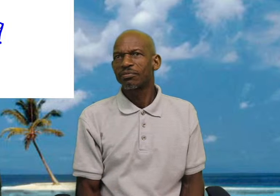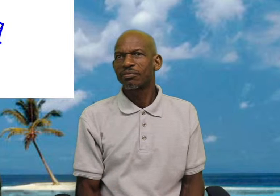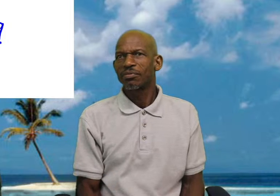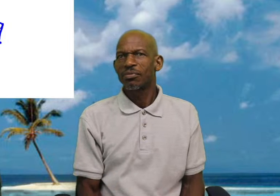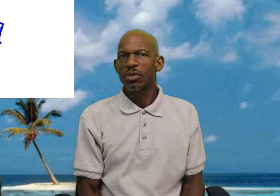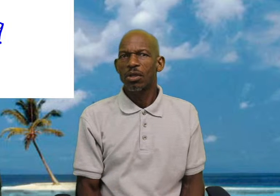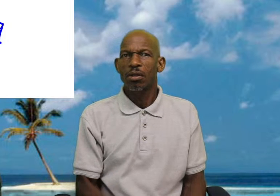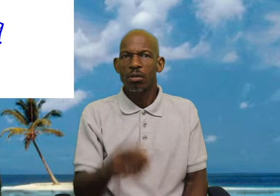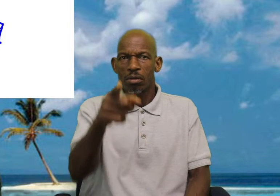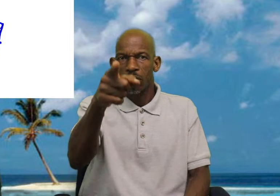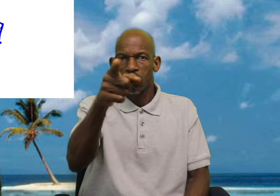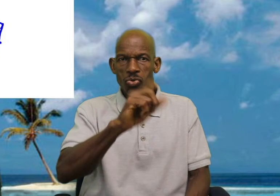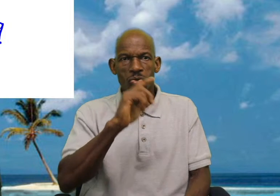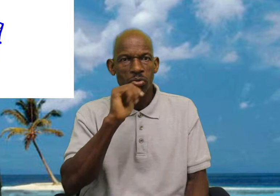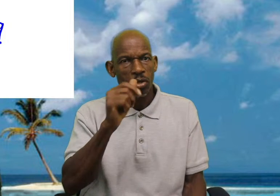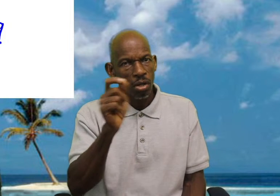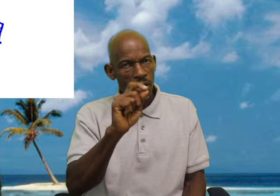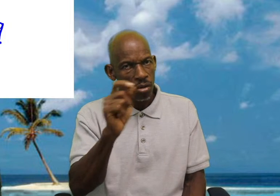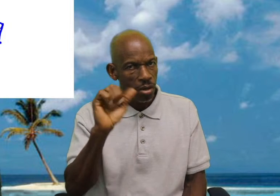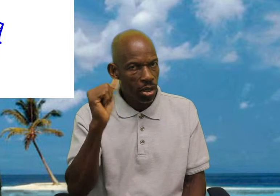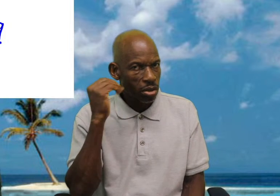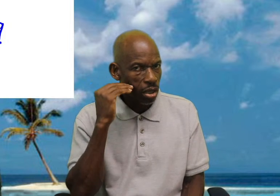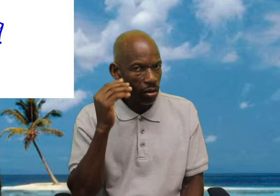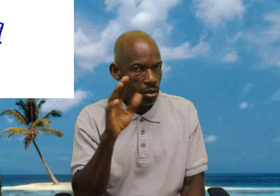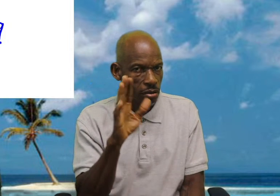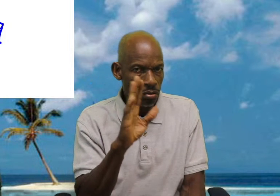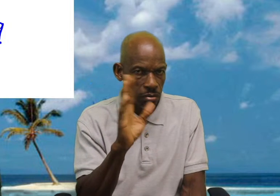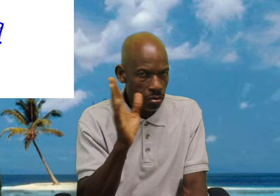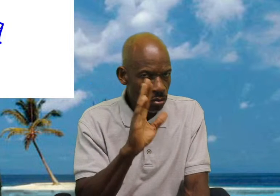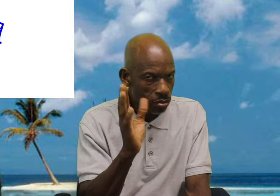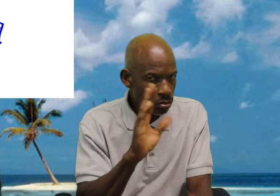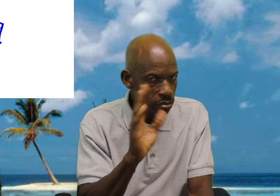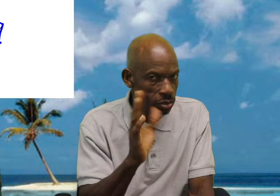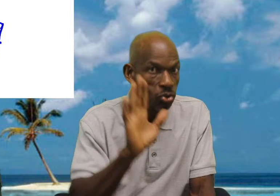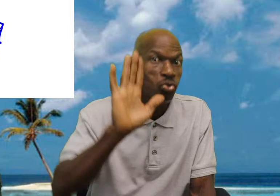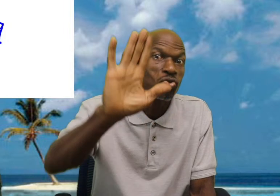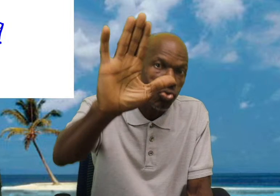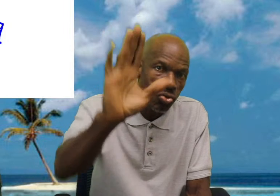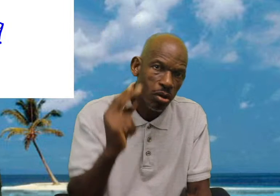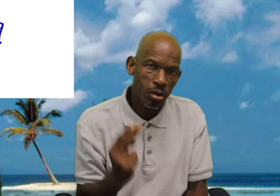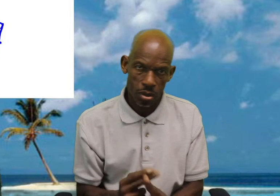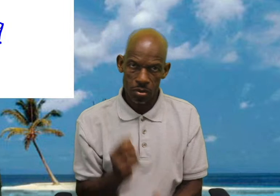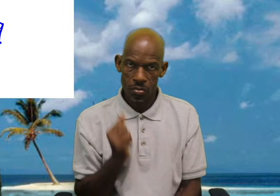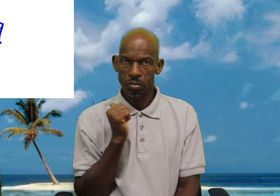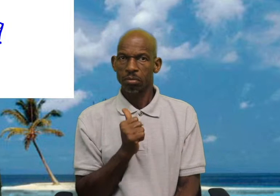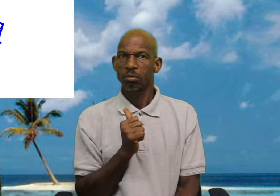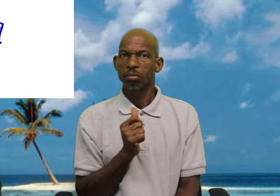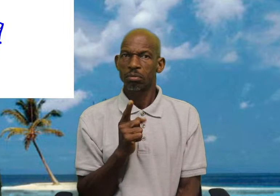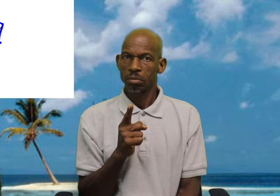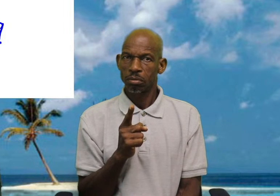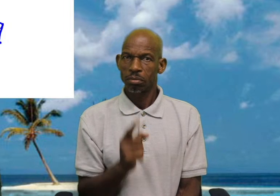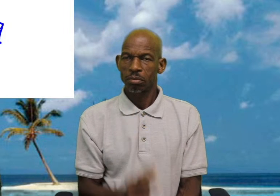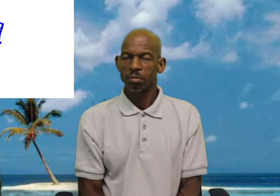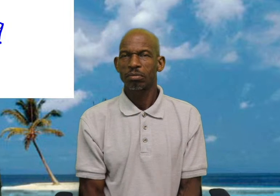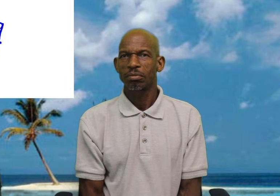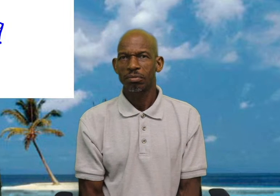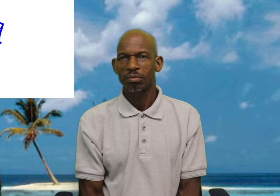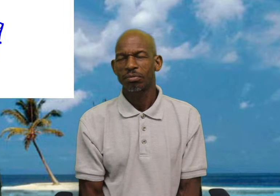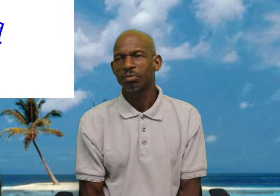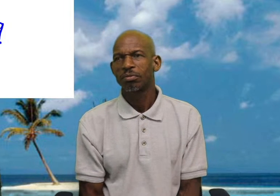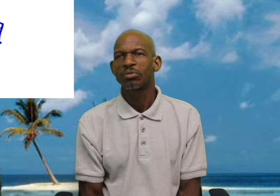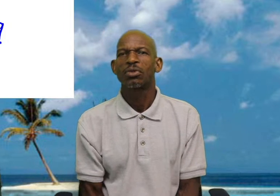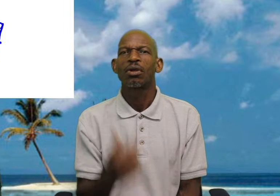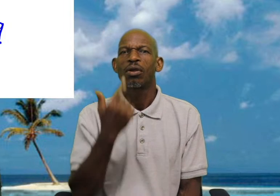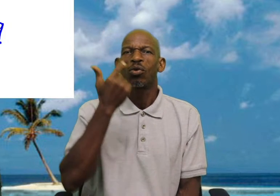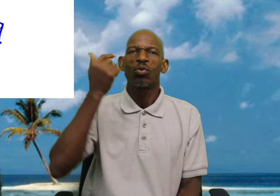sure it's your name. Your name goes there now. Don't write Sharon for number 4. So number 4, who